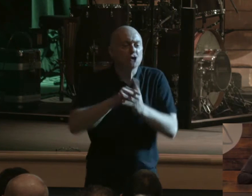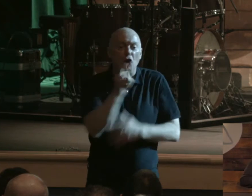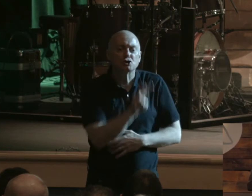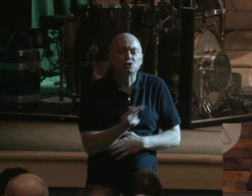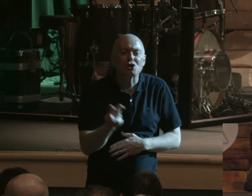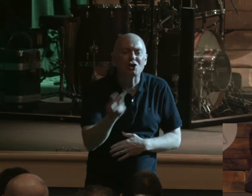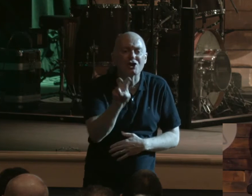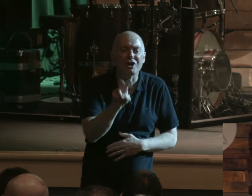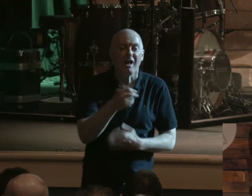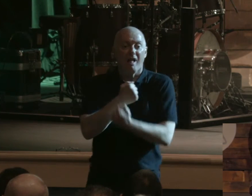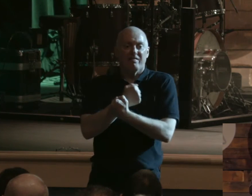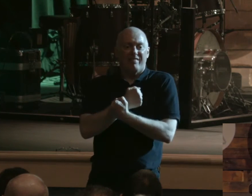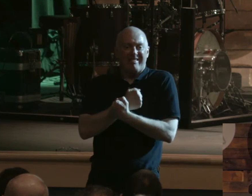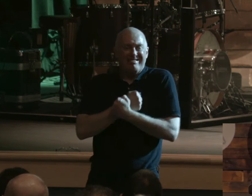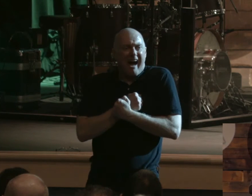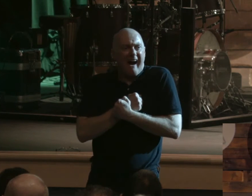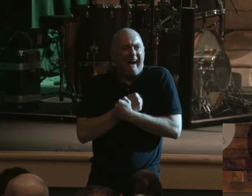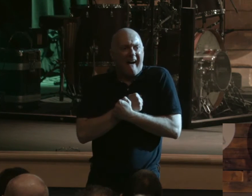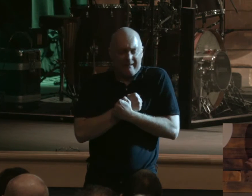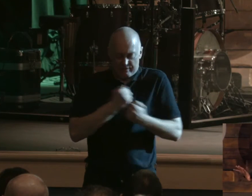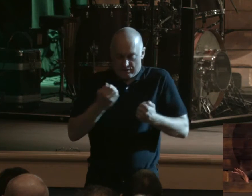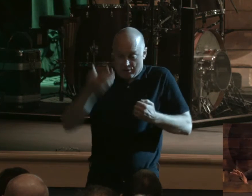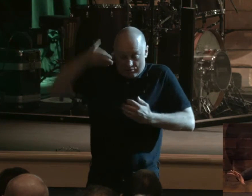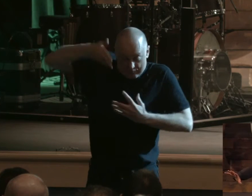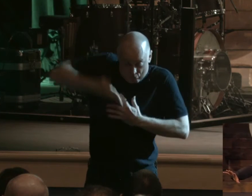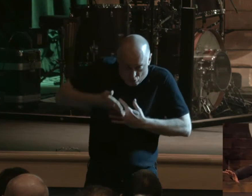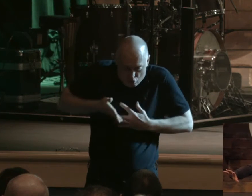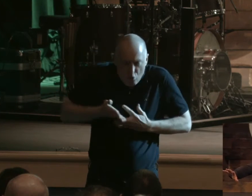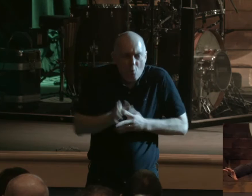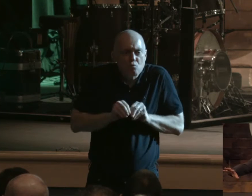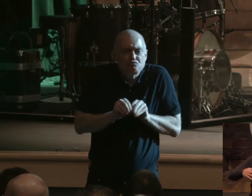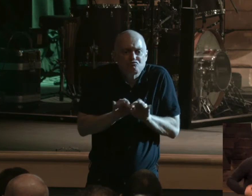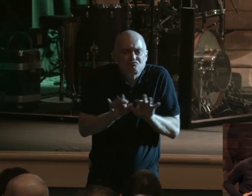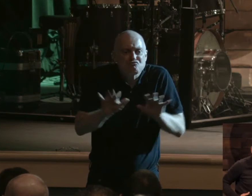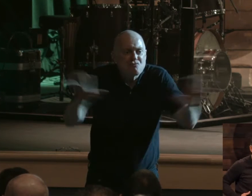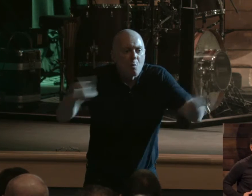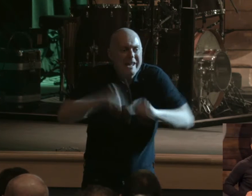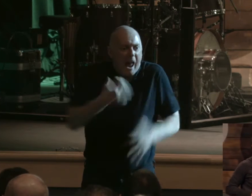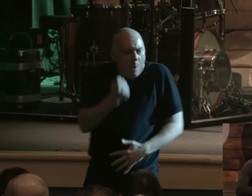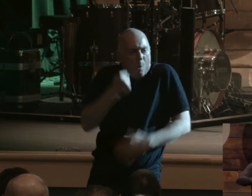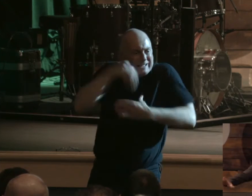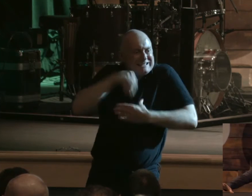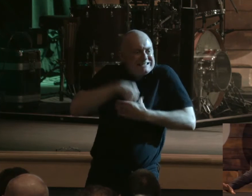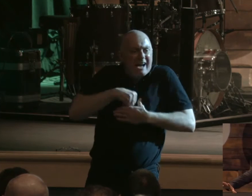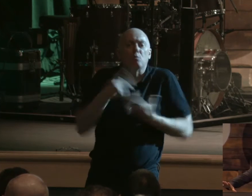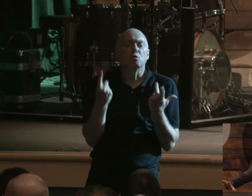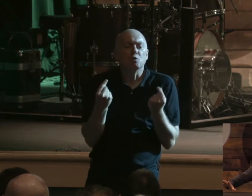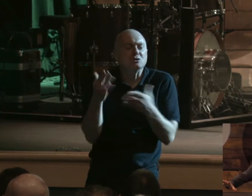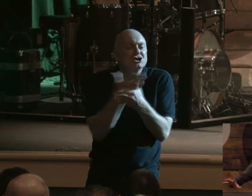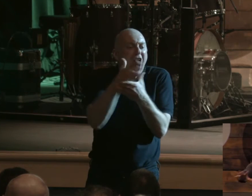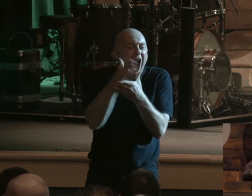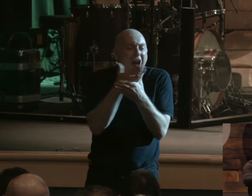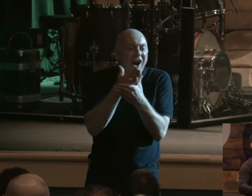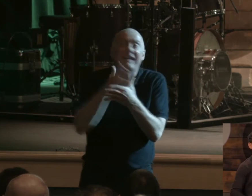in us is told to go out through us. We don't hold it in, we share it.